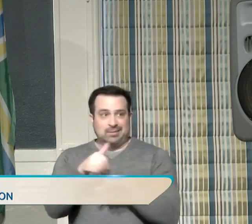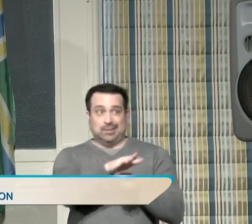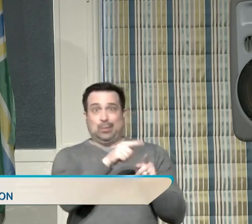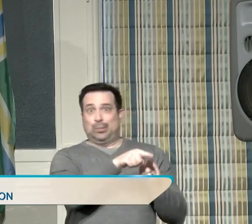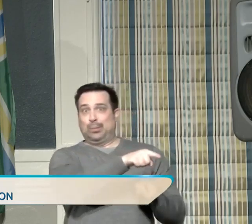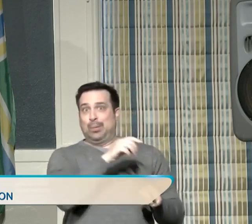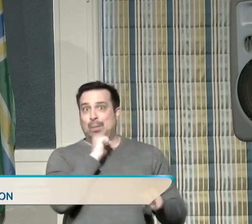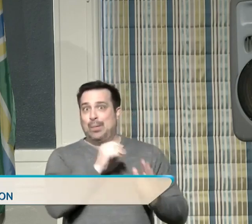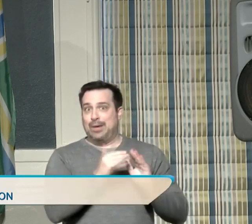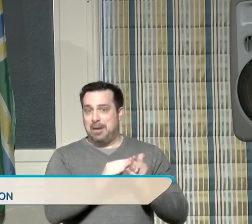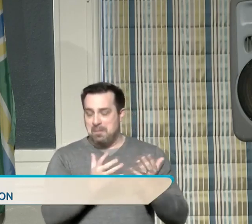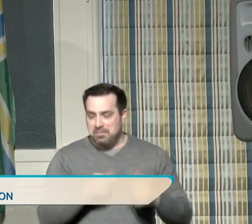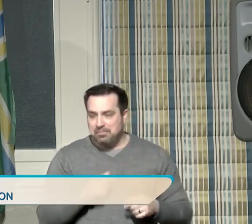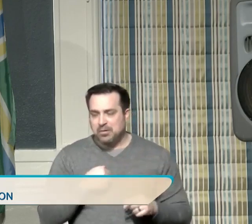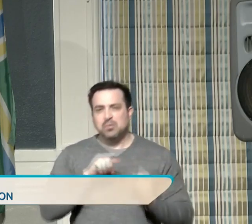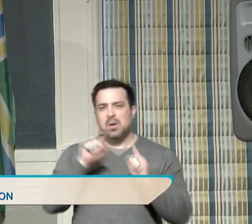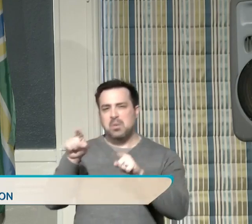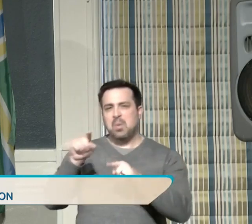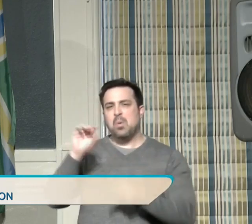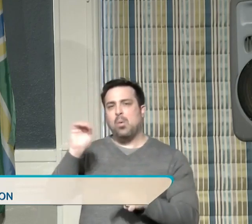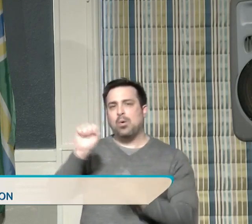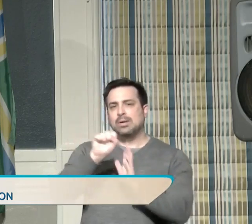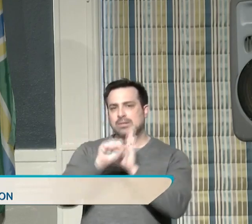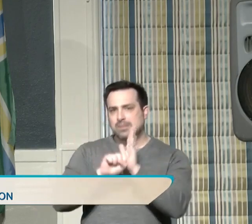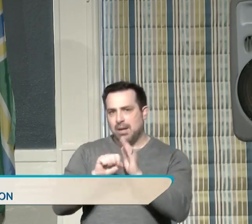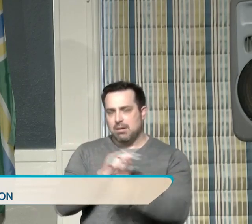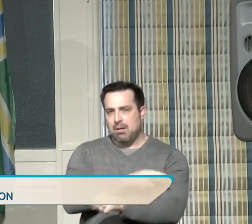When I went down to Oregon State Hospital,